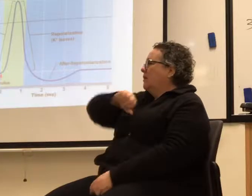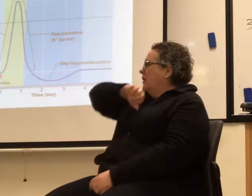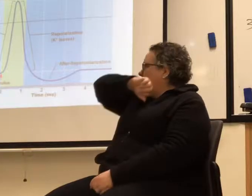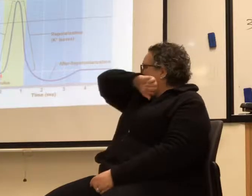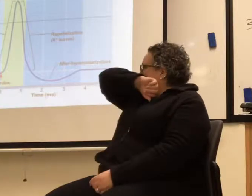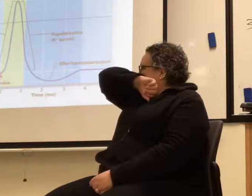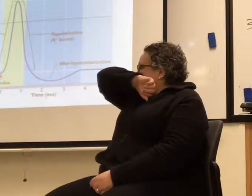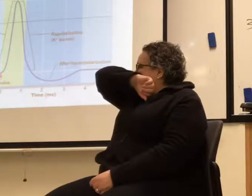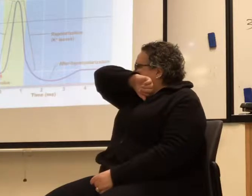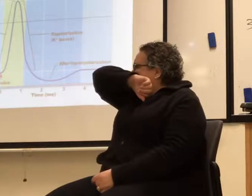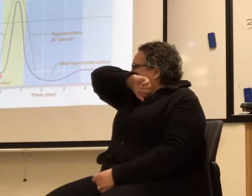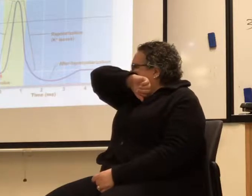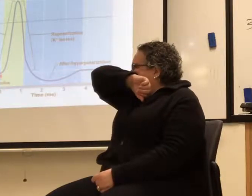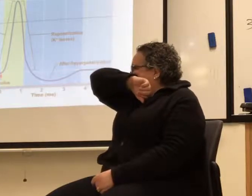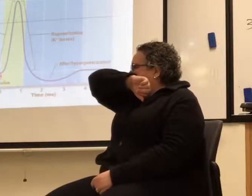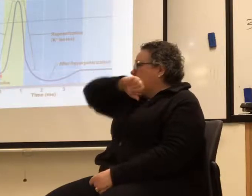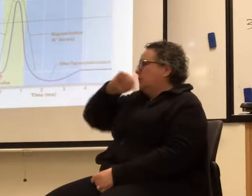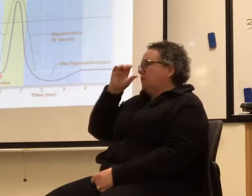During